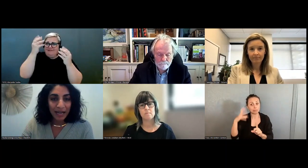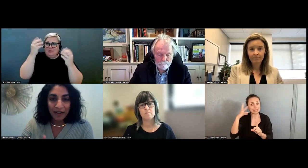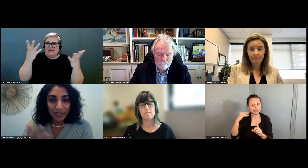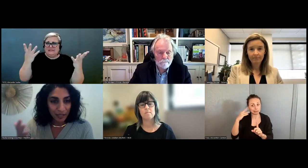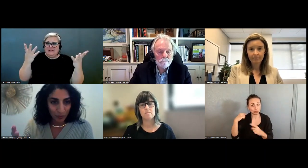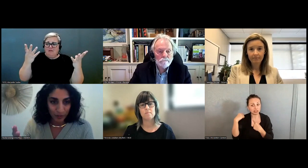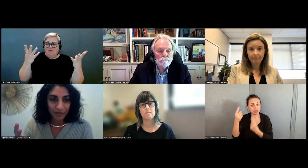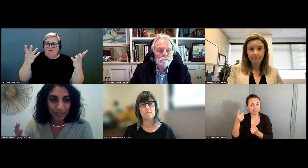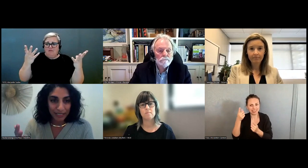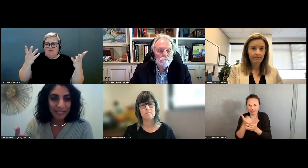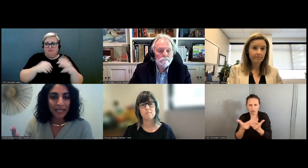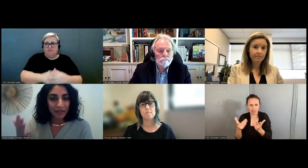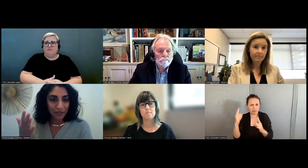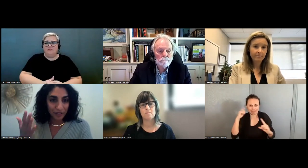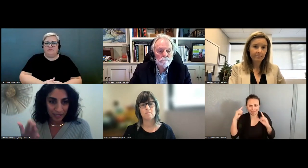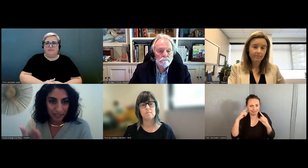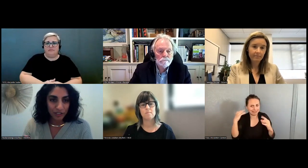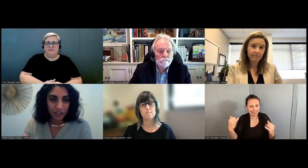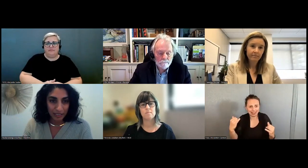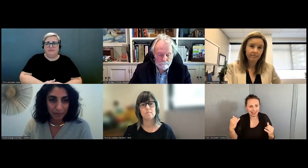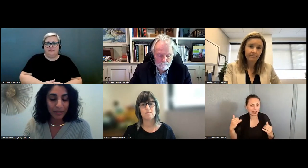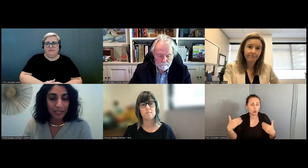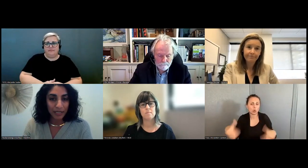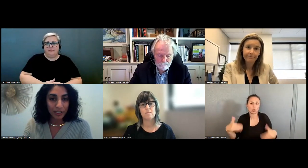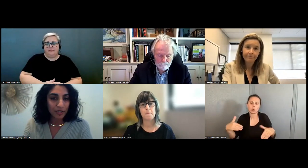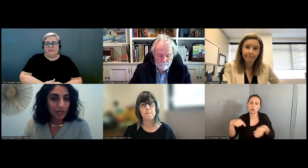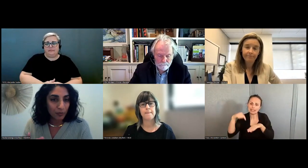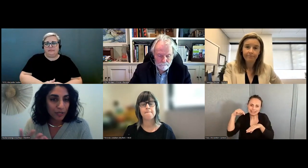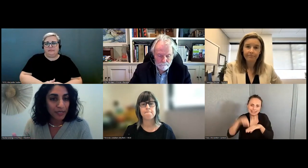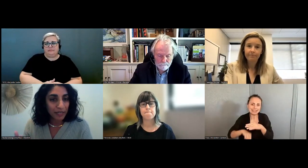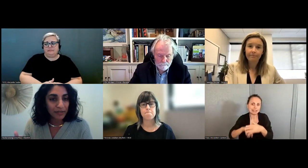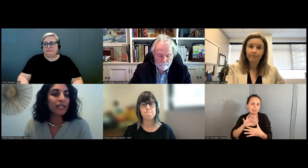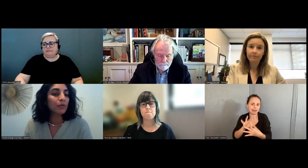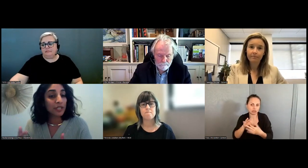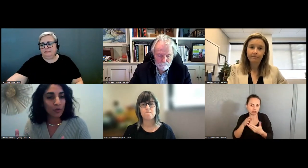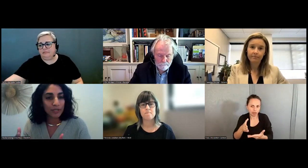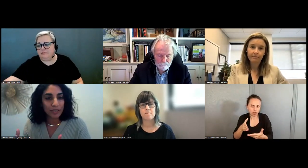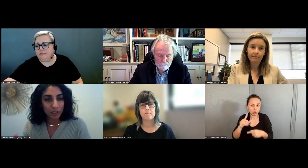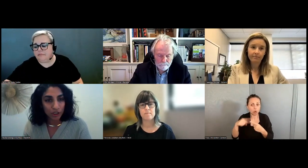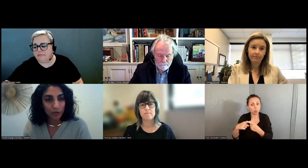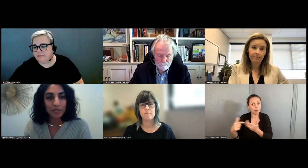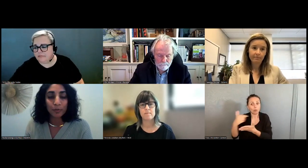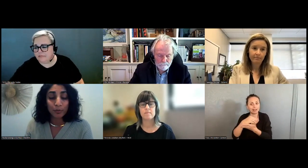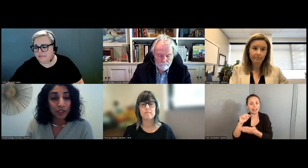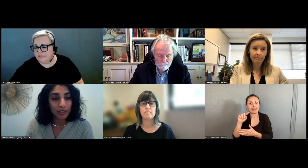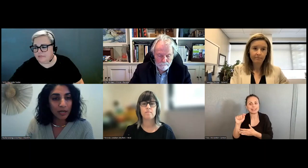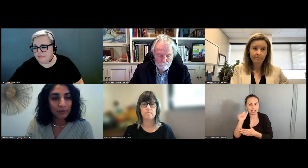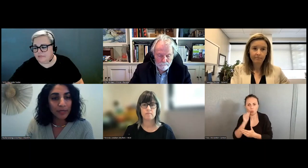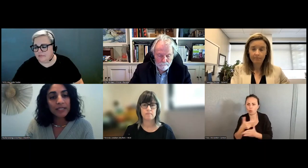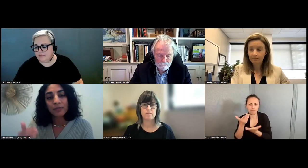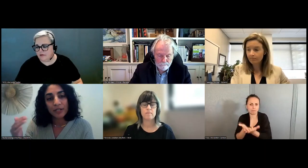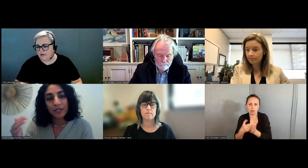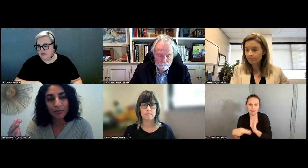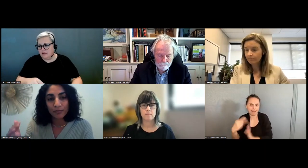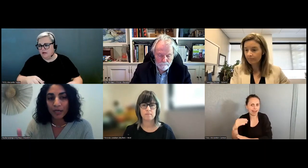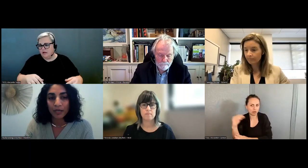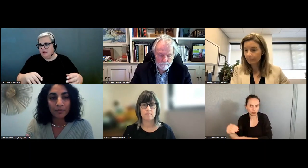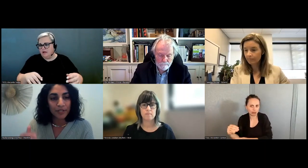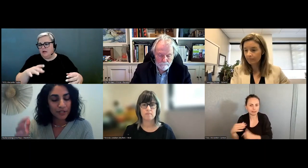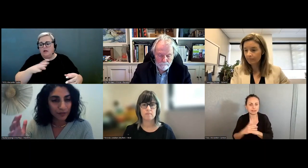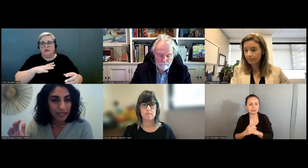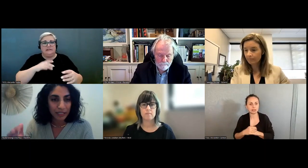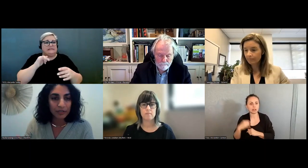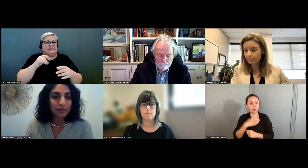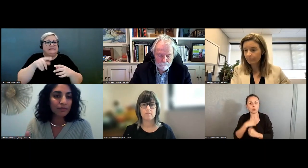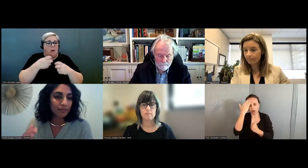experiences like everything we're hearing today, that there's such a deep connection there. And once we get the data, we know it's going to show disproportionately high rates. And we know